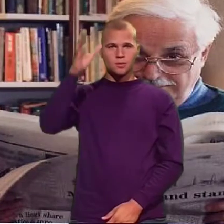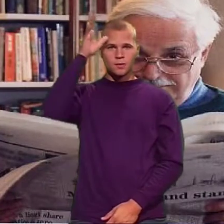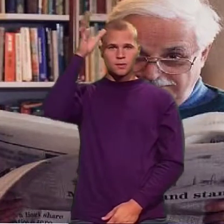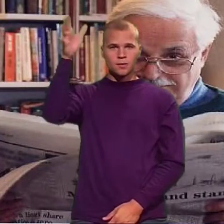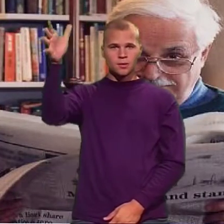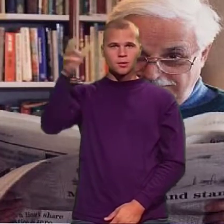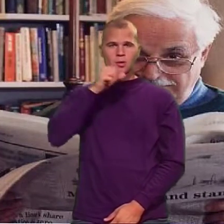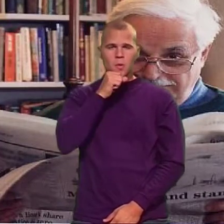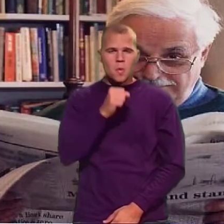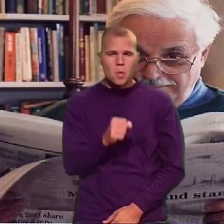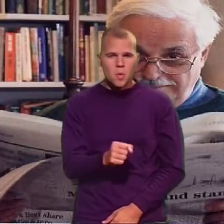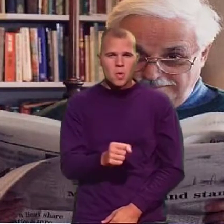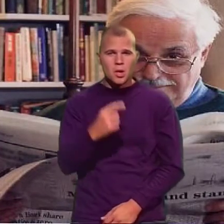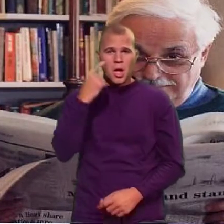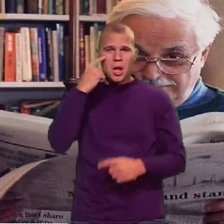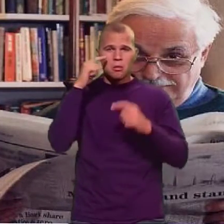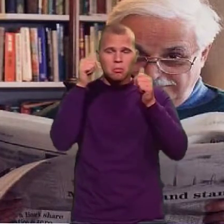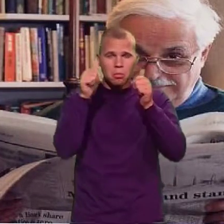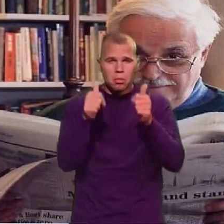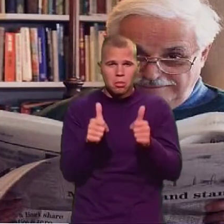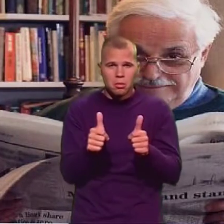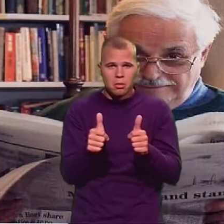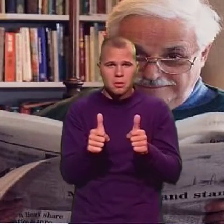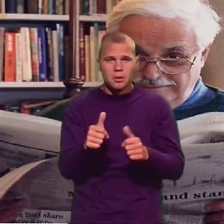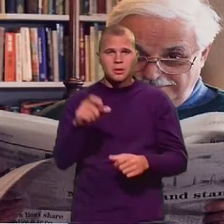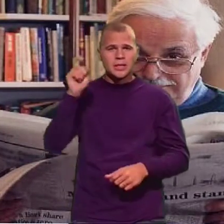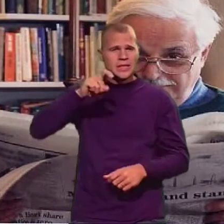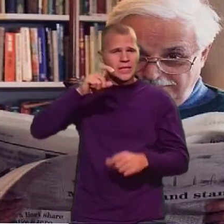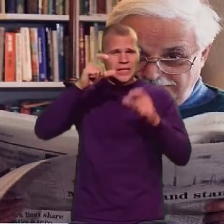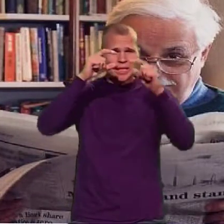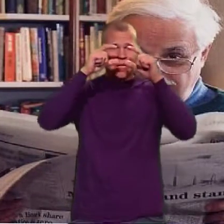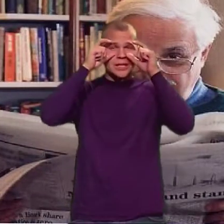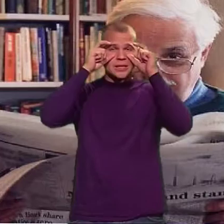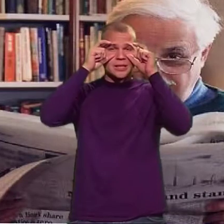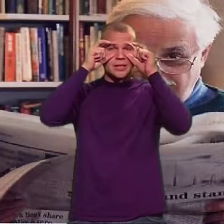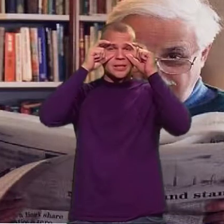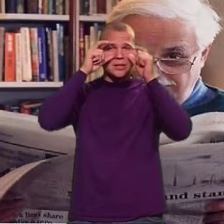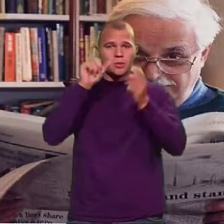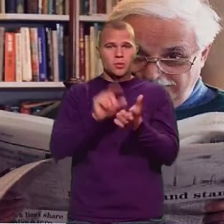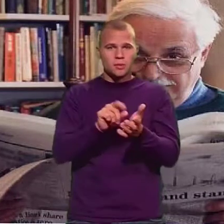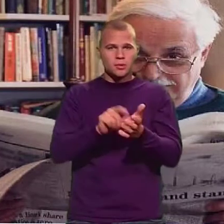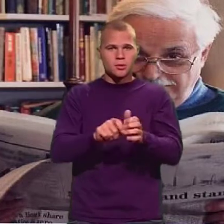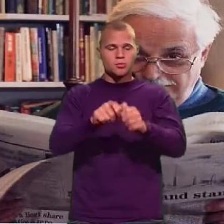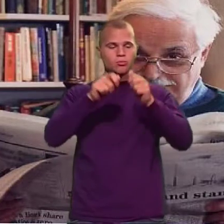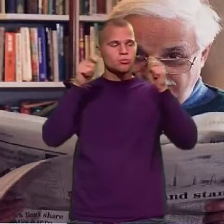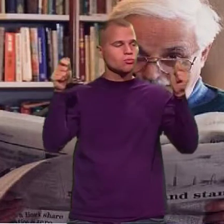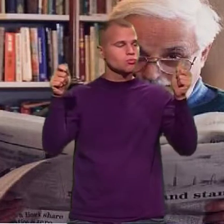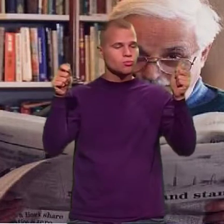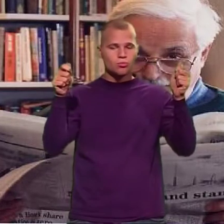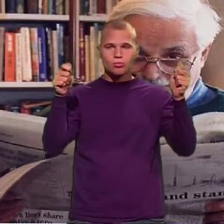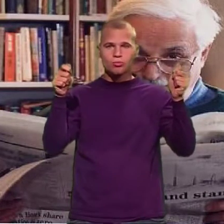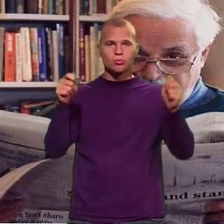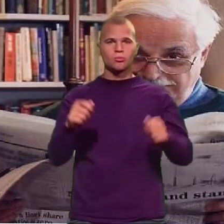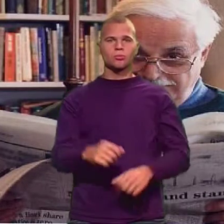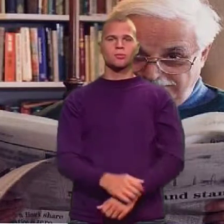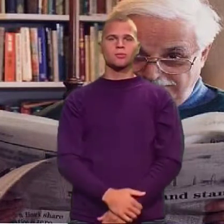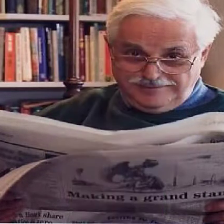My grandfather's old and doesn't see so well anymore. He needs glasses to read the newspaper.